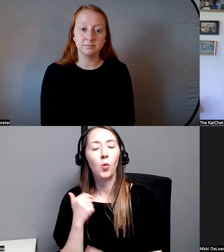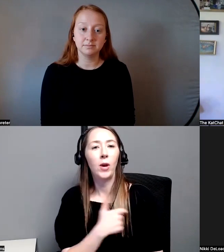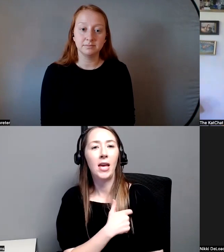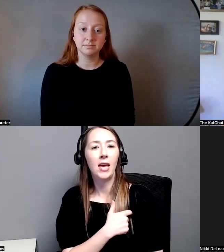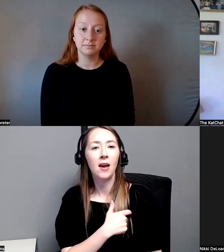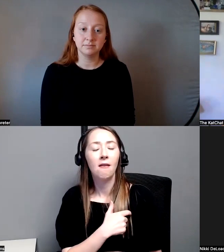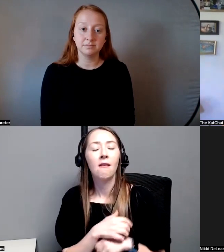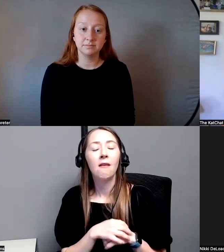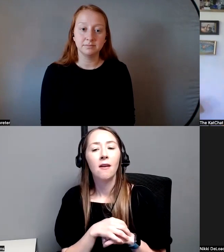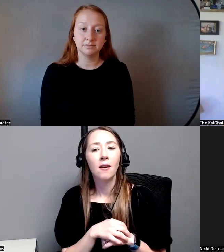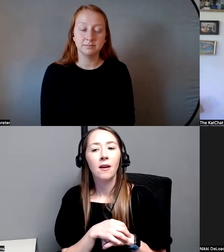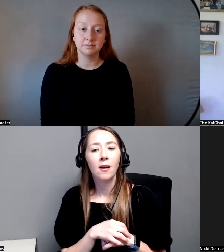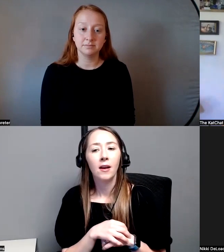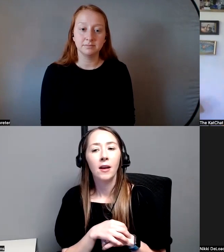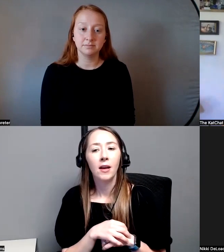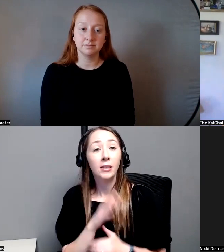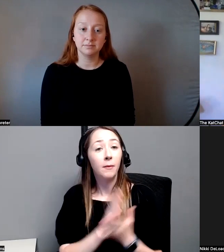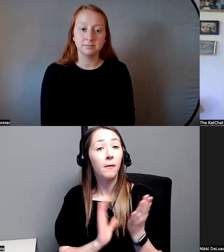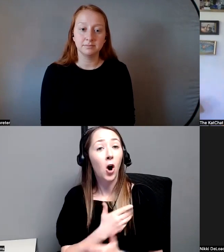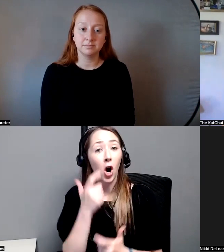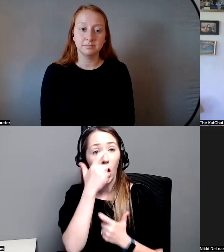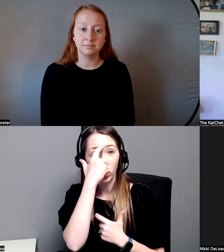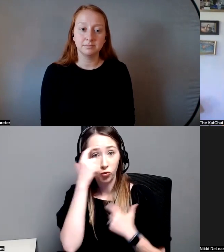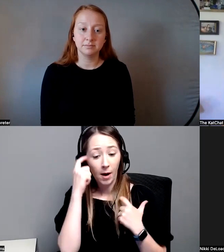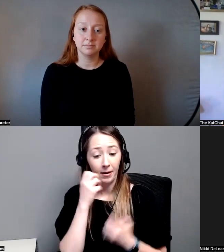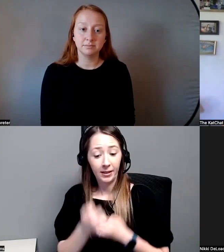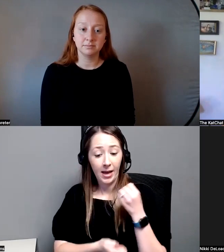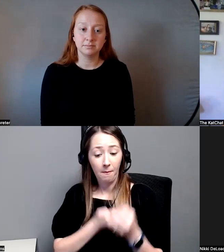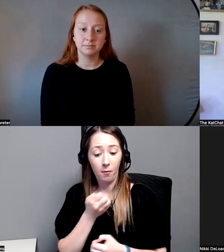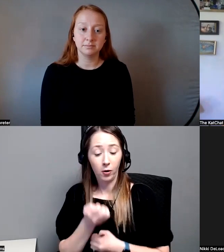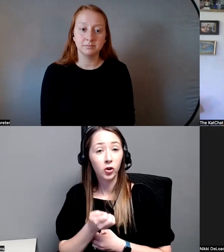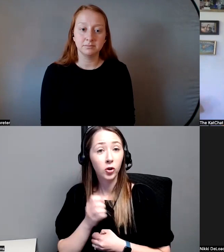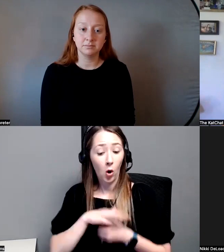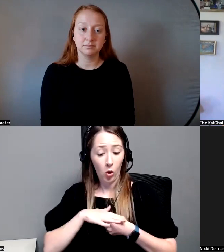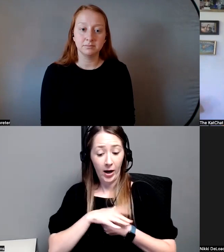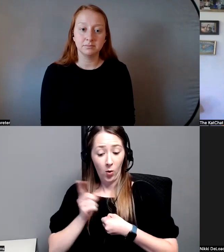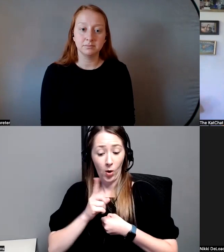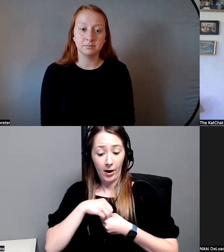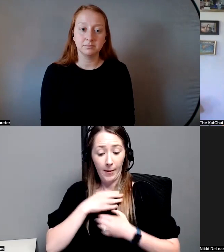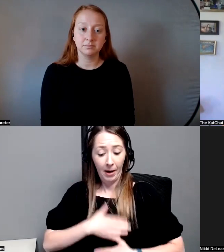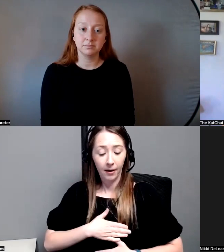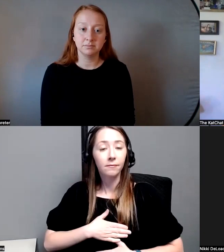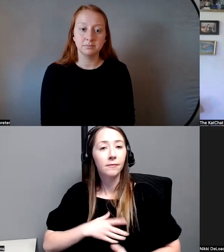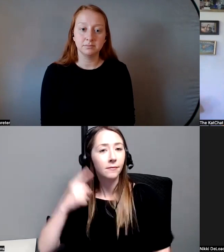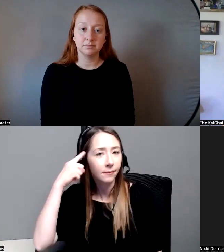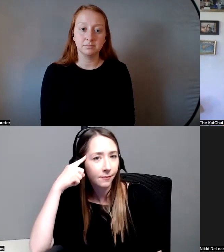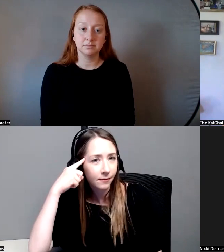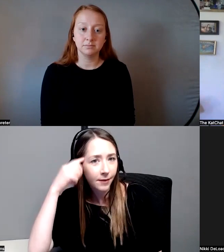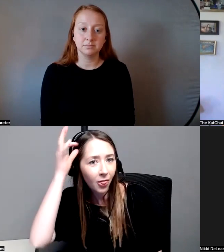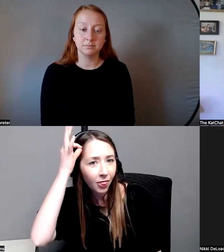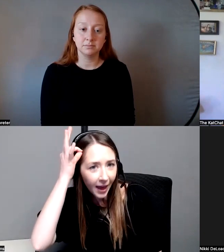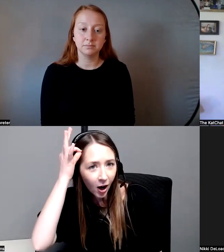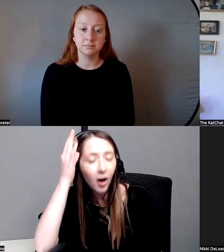we hold trauma and all of our emotions we hold in our hair. And so in some of those cultures, when women have been